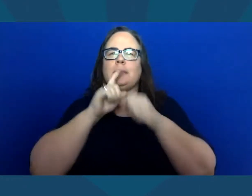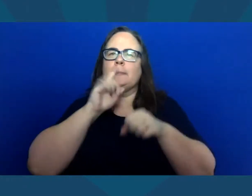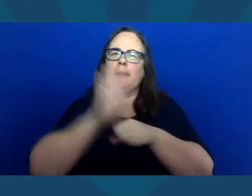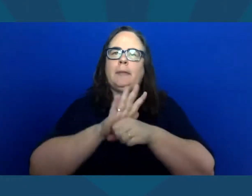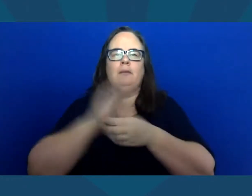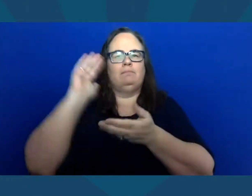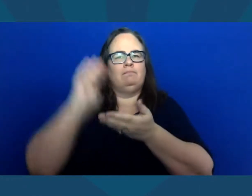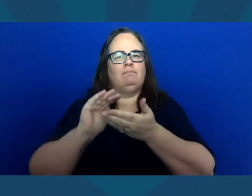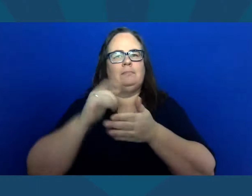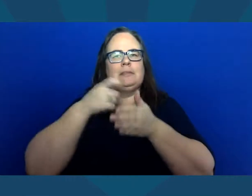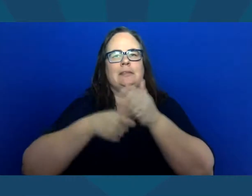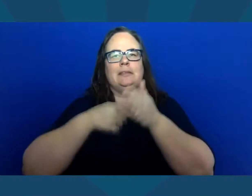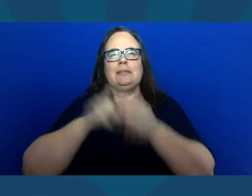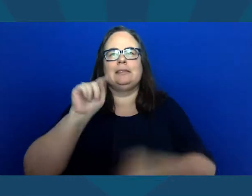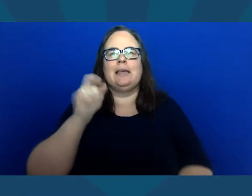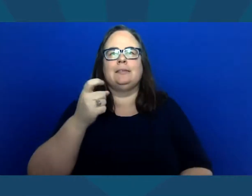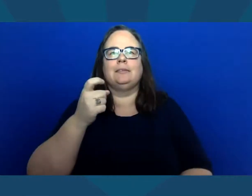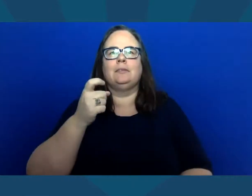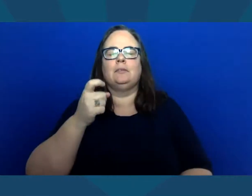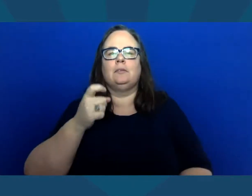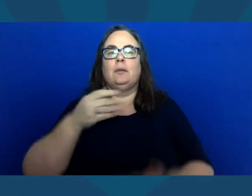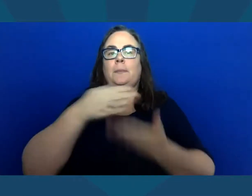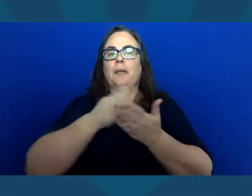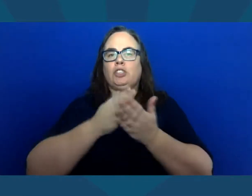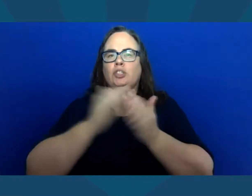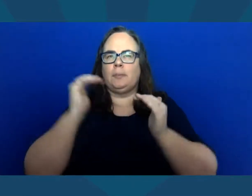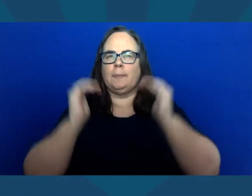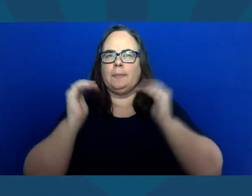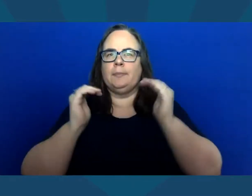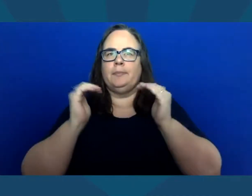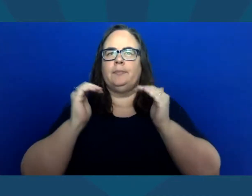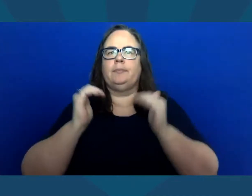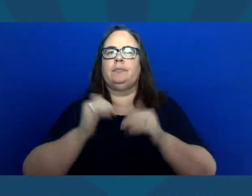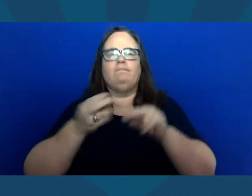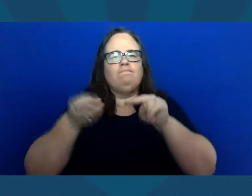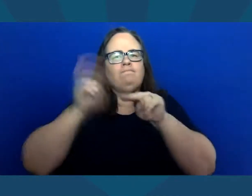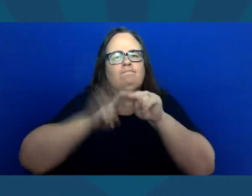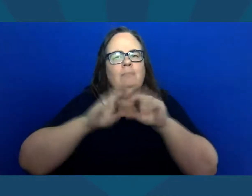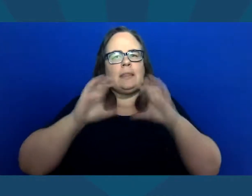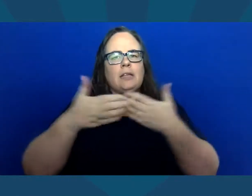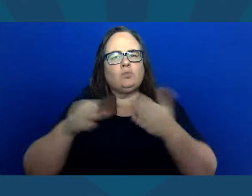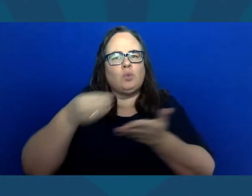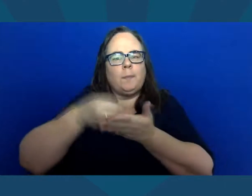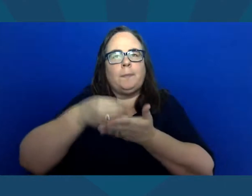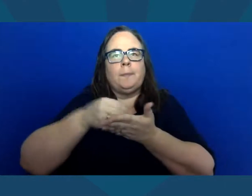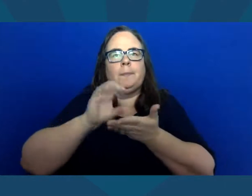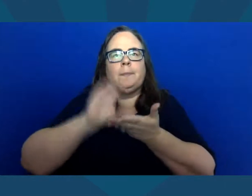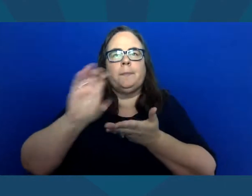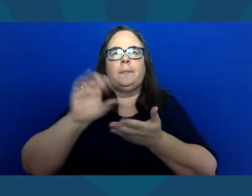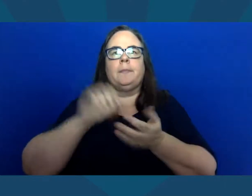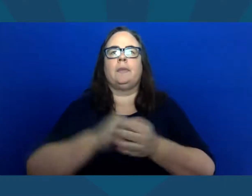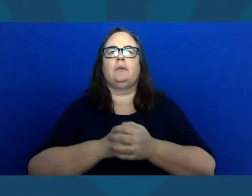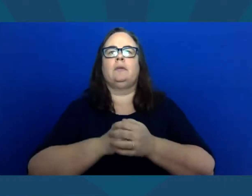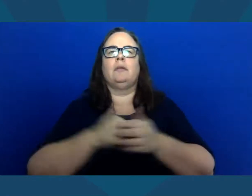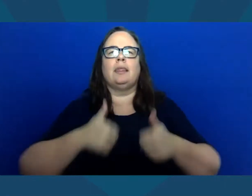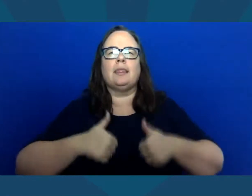I share their values and commitment to low taxes, a balanced budget, increased